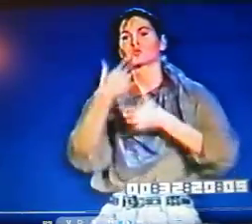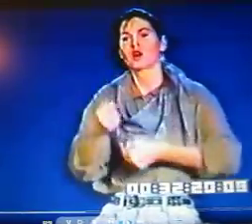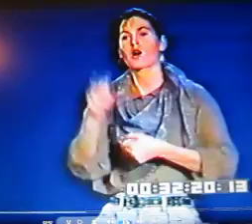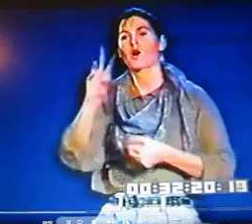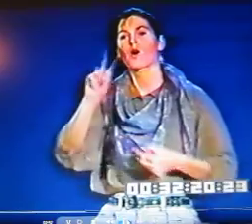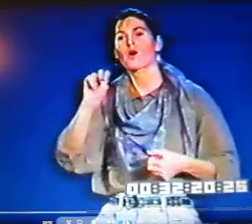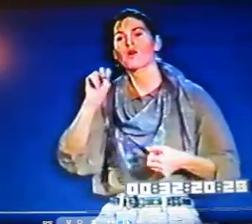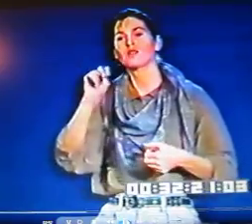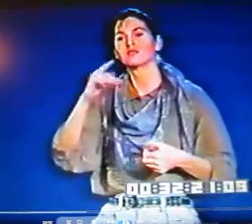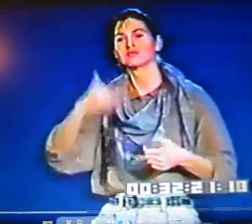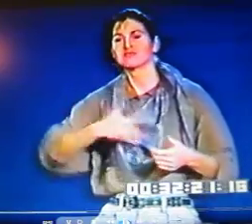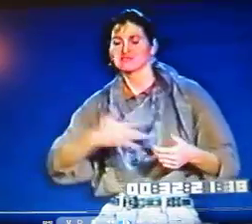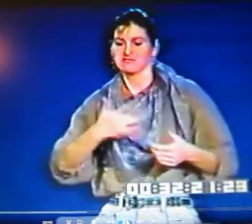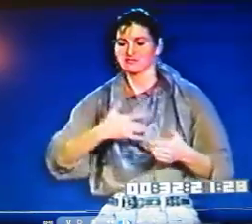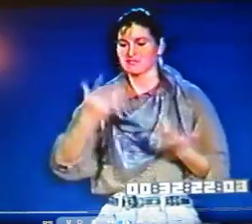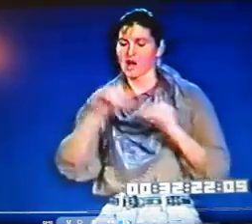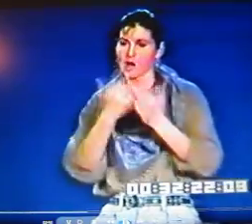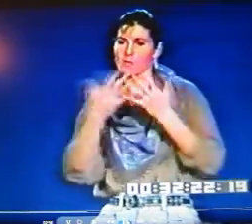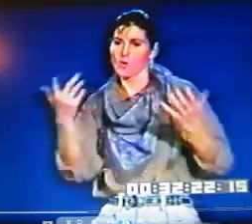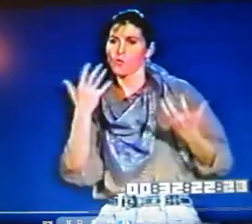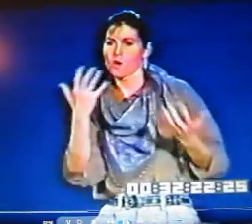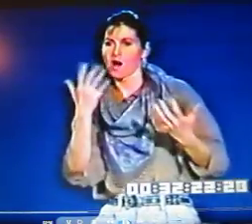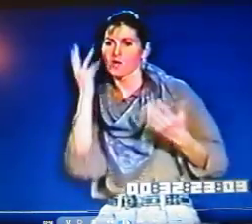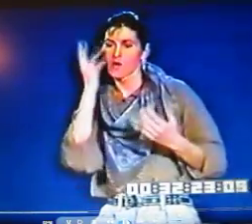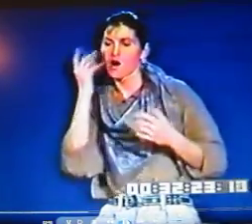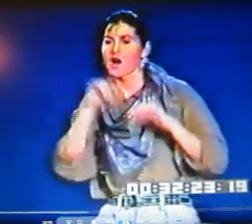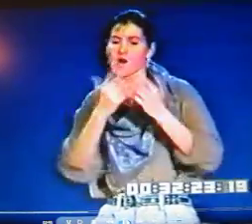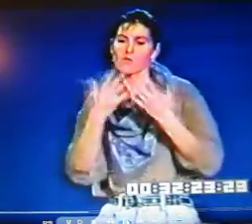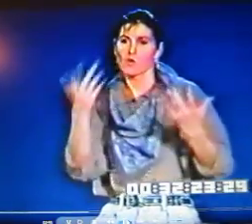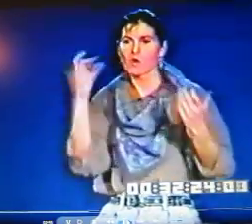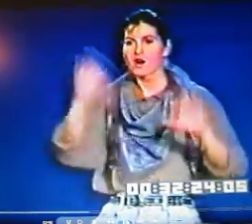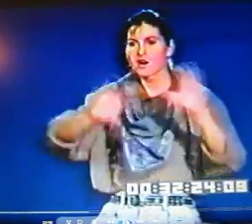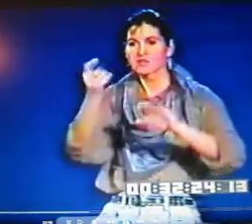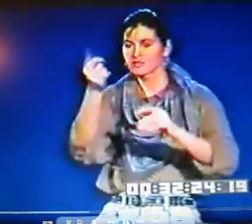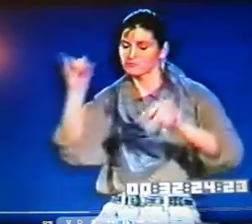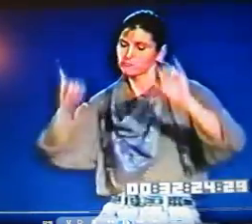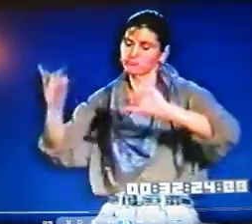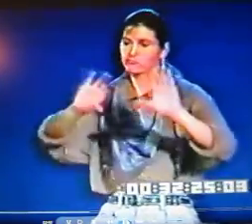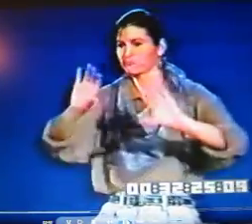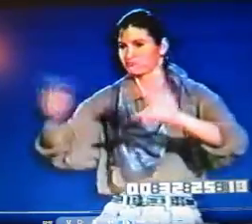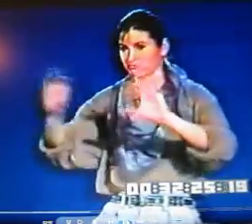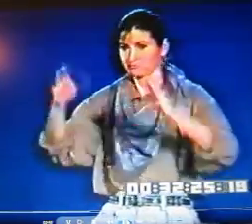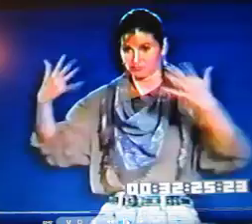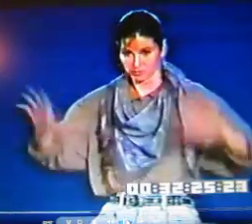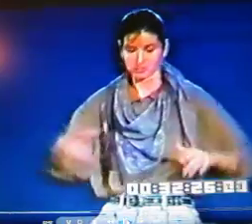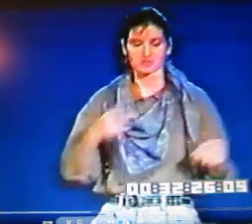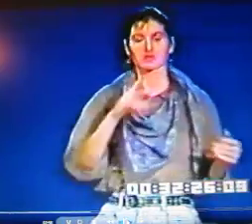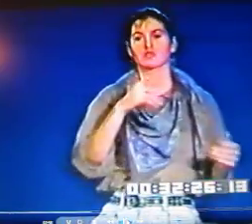I don't have exact measurements for all these things. You kind of just have to know how much wine and how much spices to